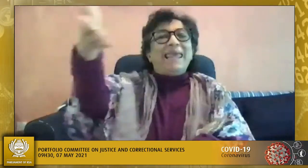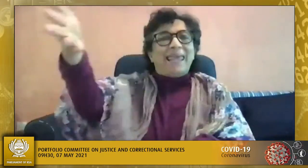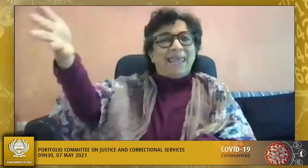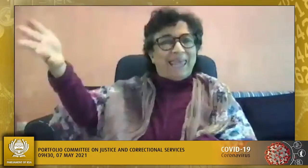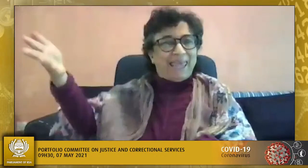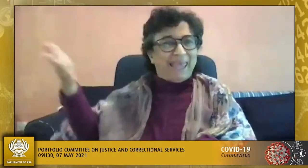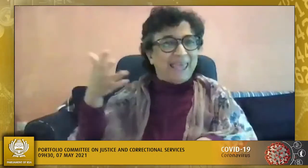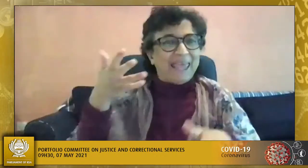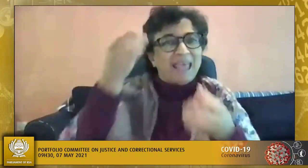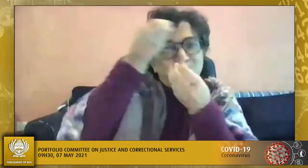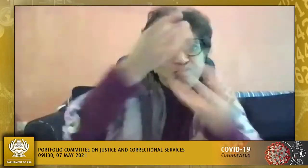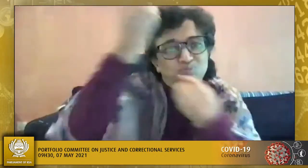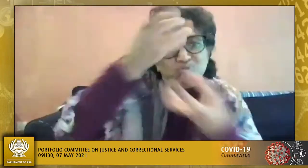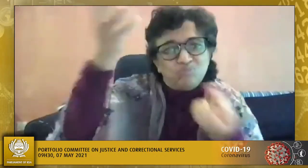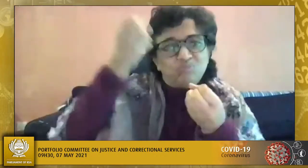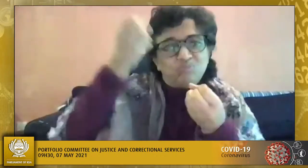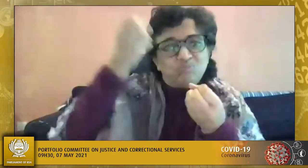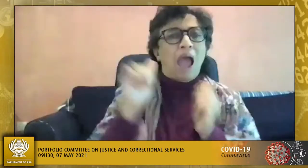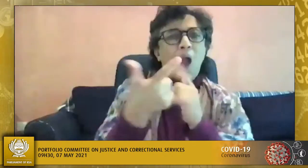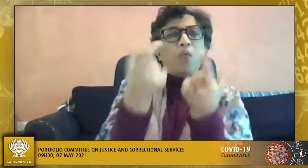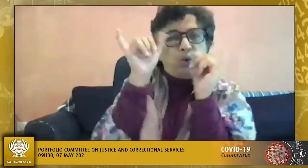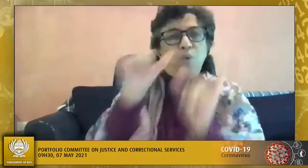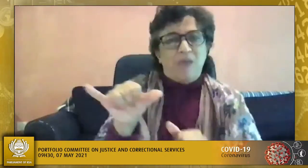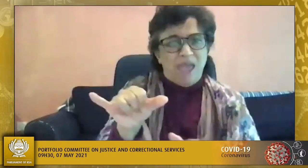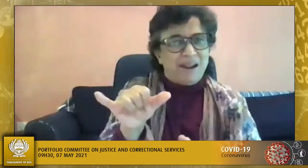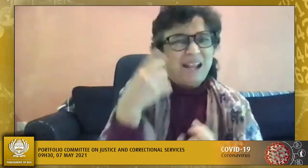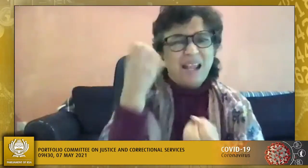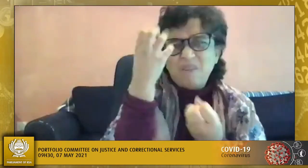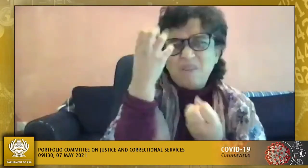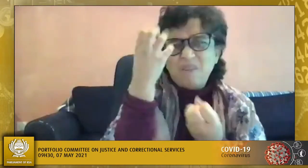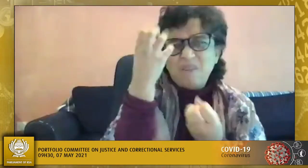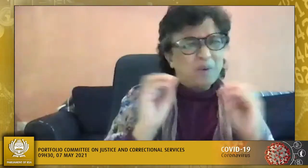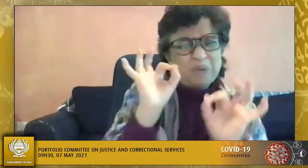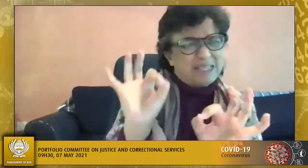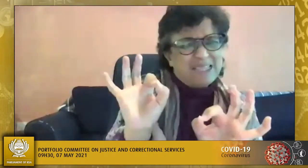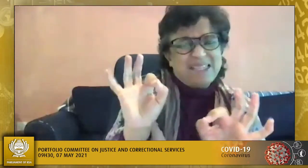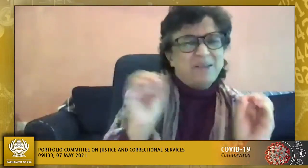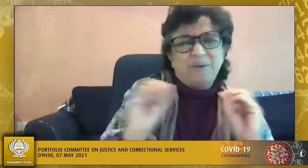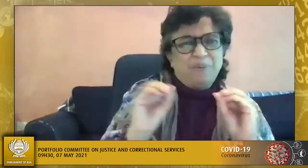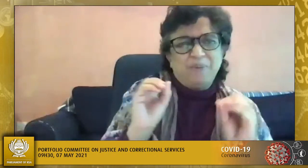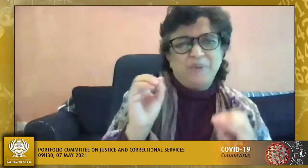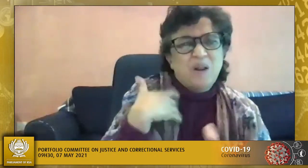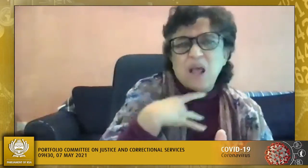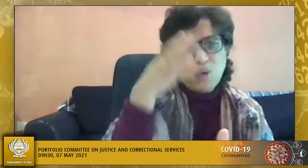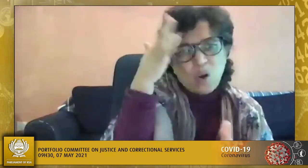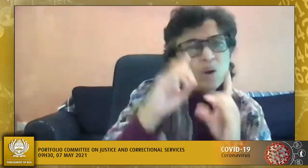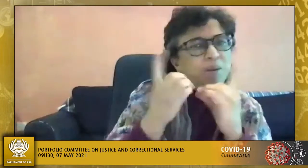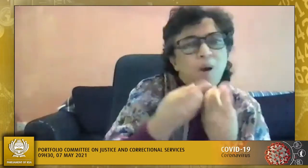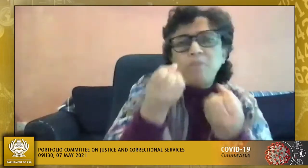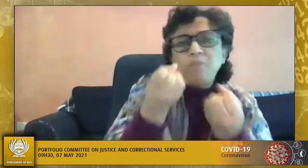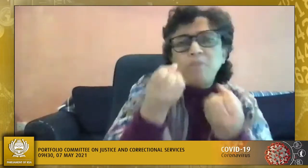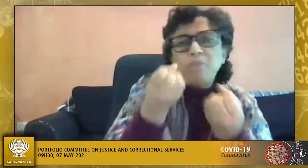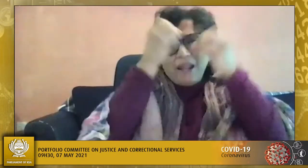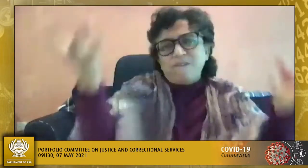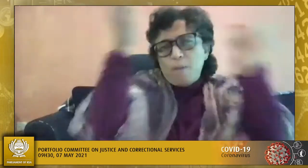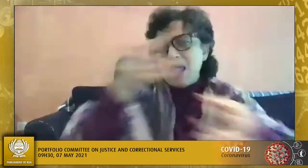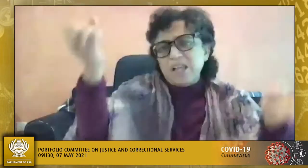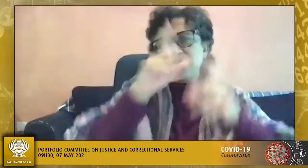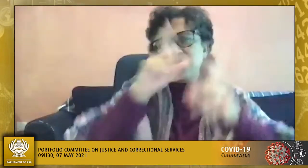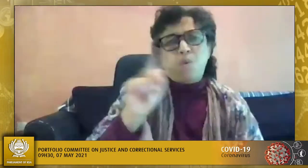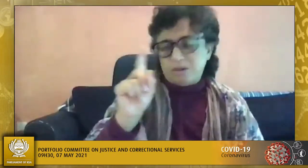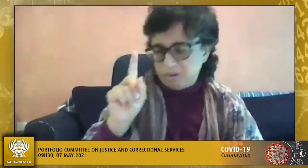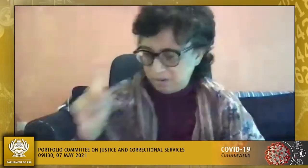how are you letting the public know that this facility is now available and how they go about doing it